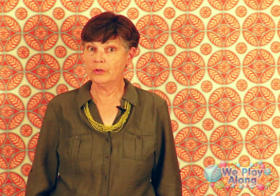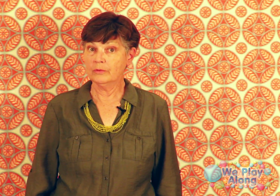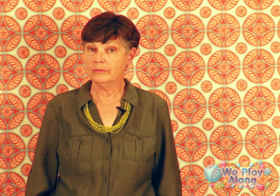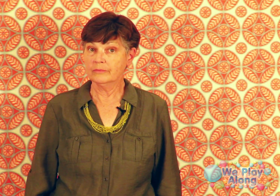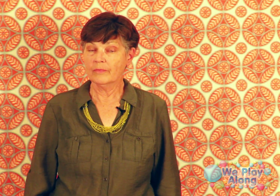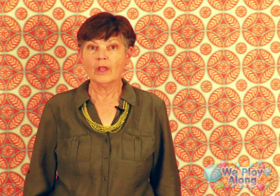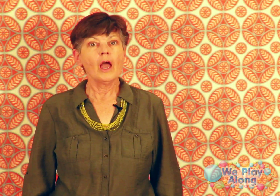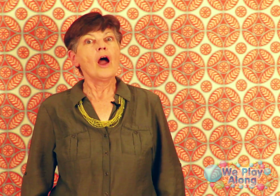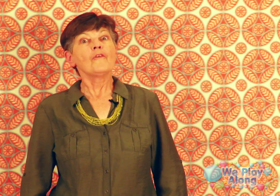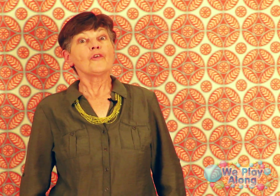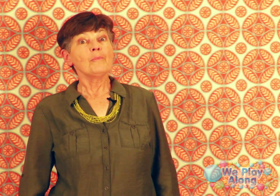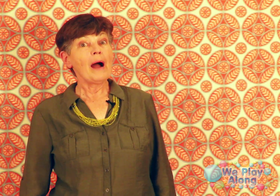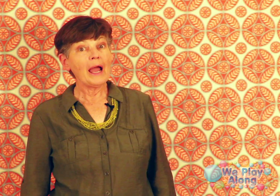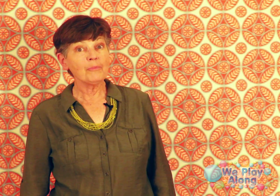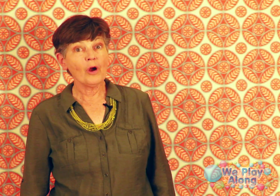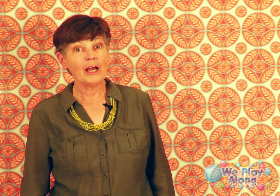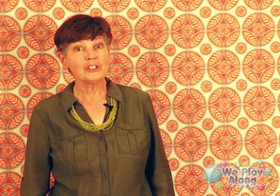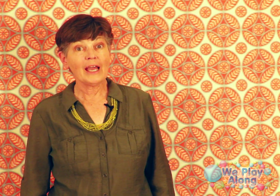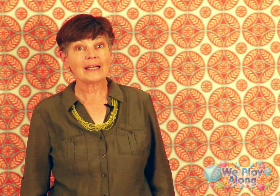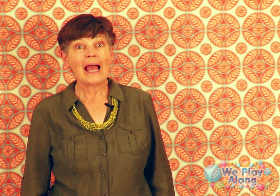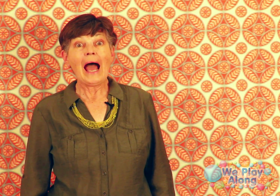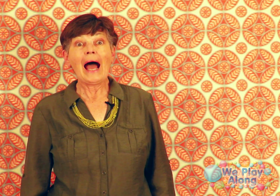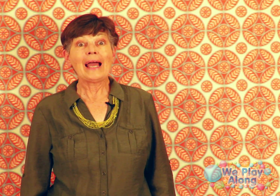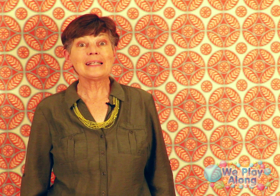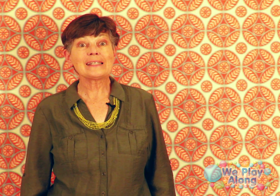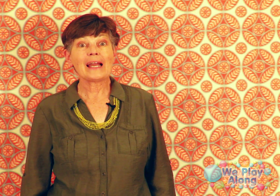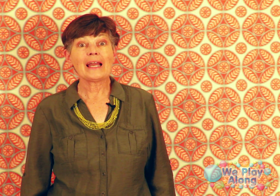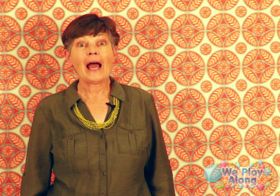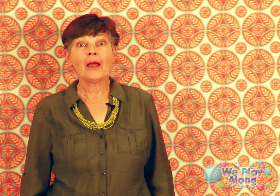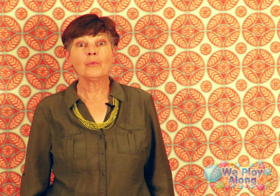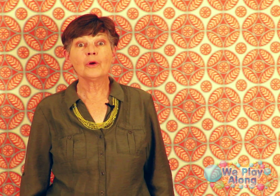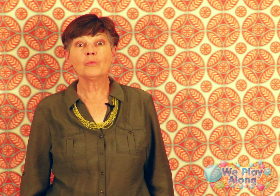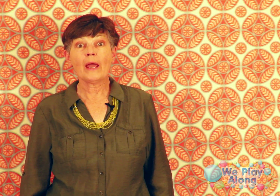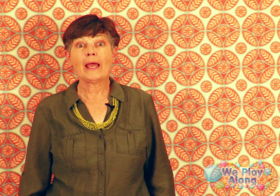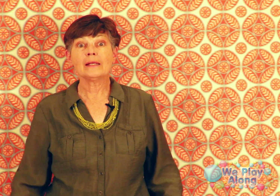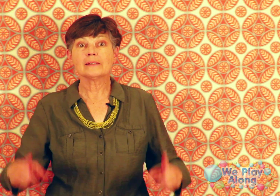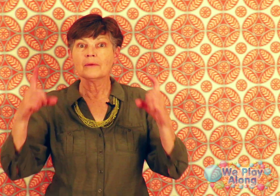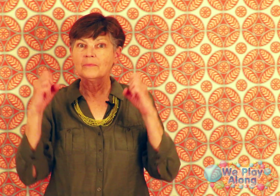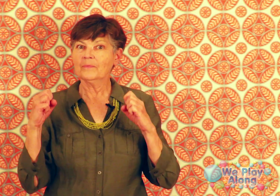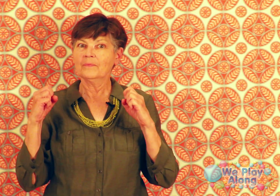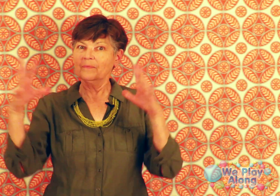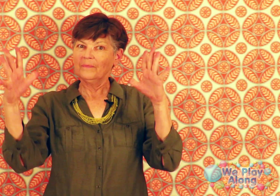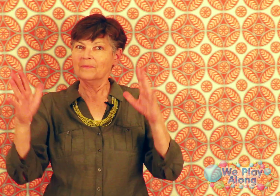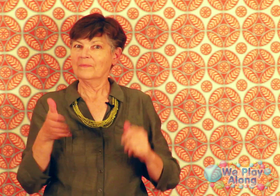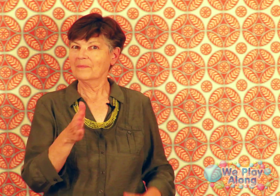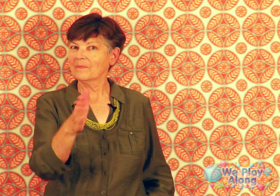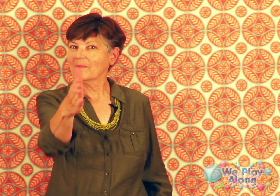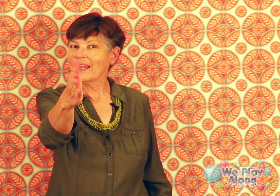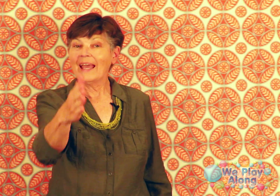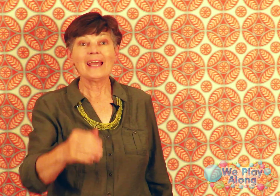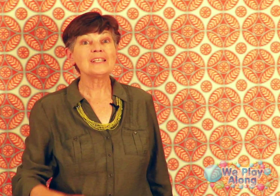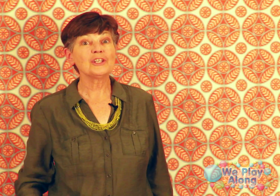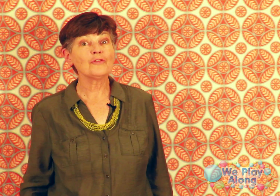too. For my project, I decided I would raise in